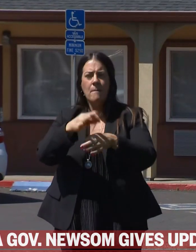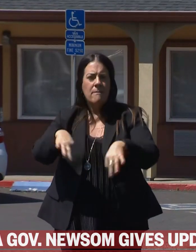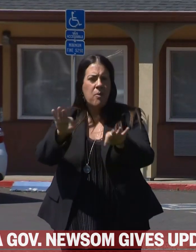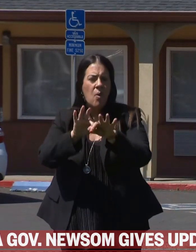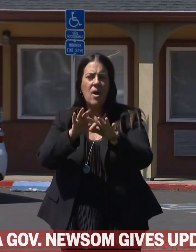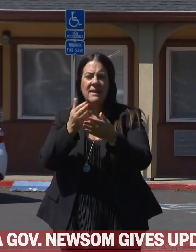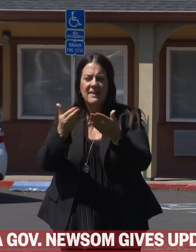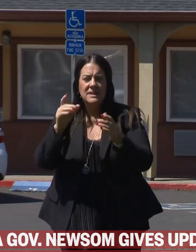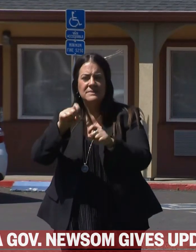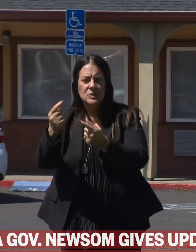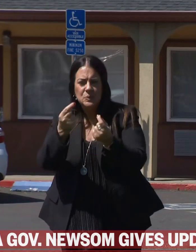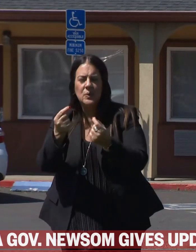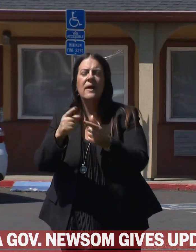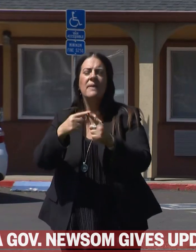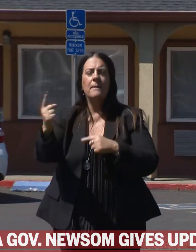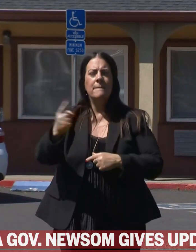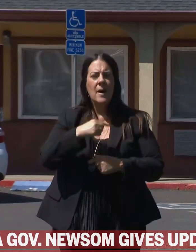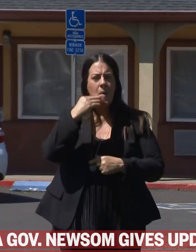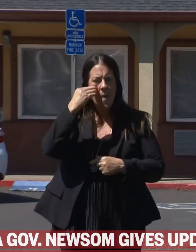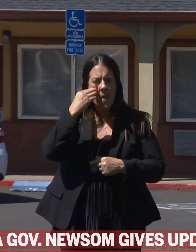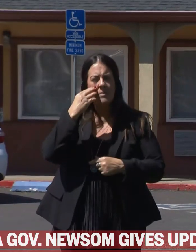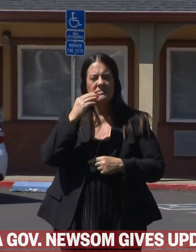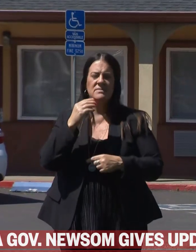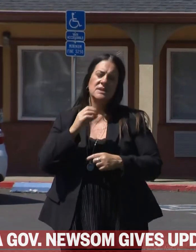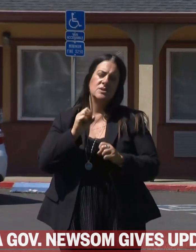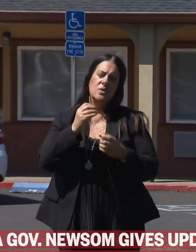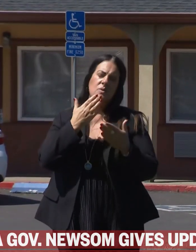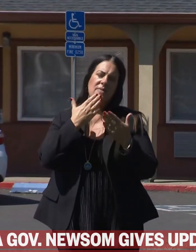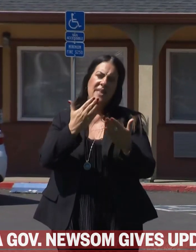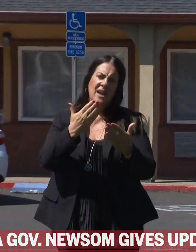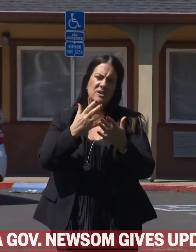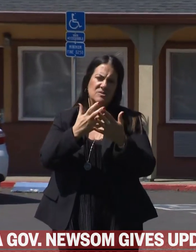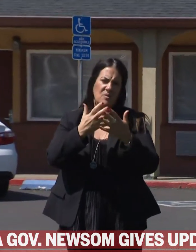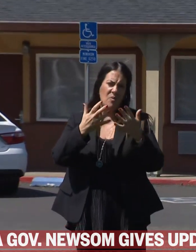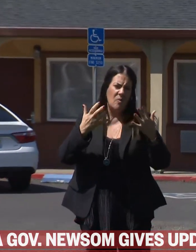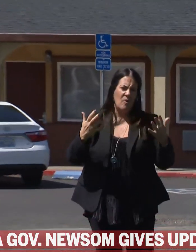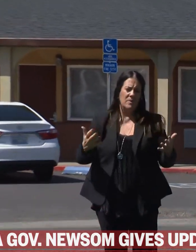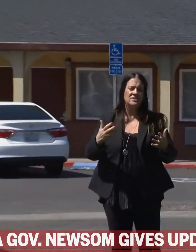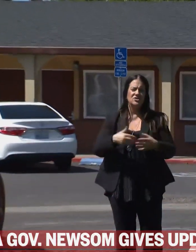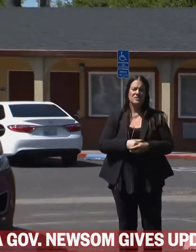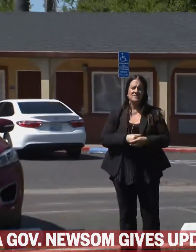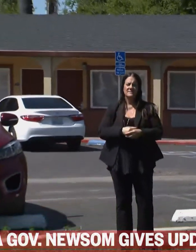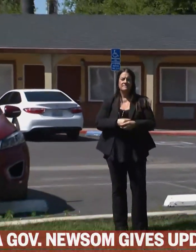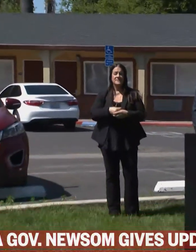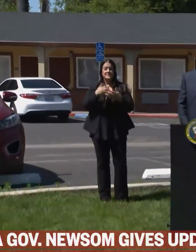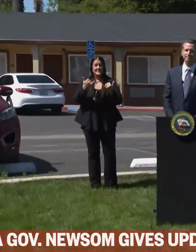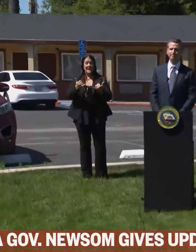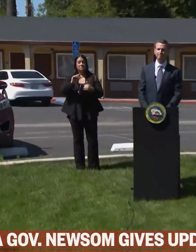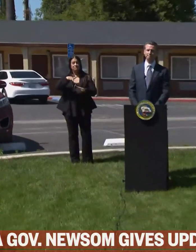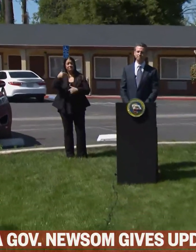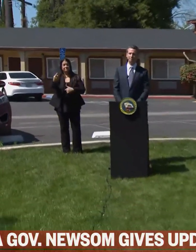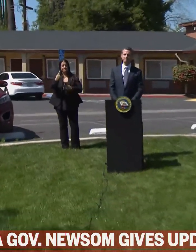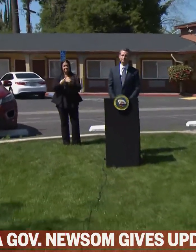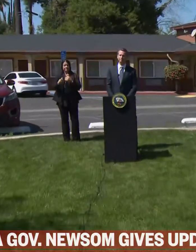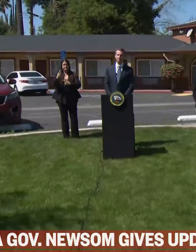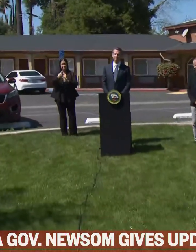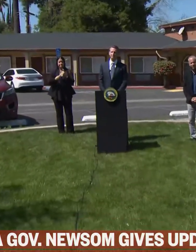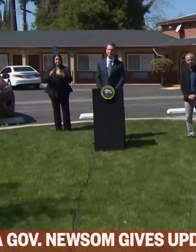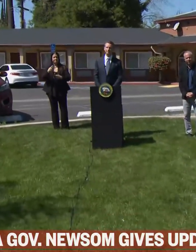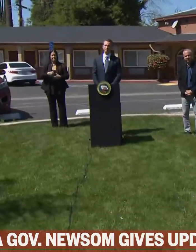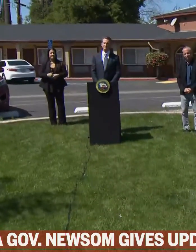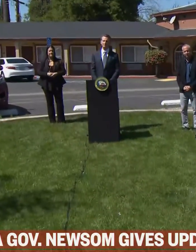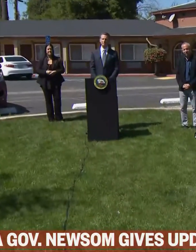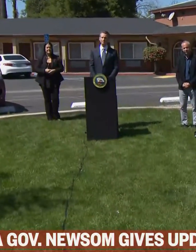I think, met that moment in profound and significant ways. With that, we're happy to answer any questions. Thanks,